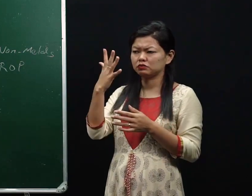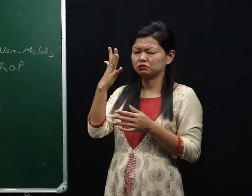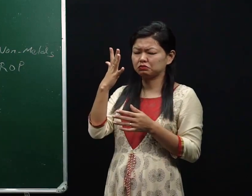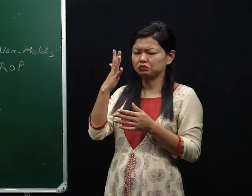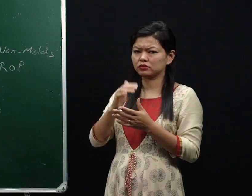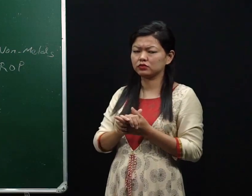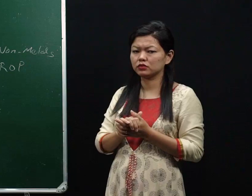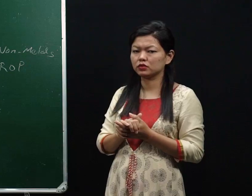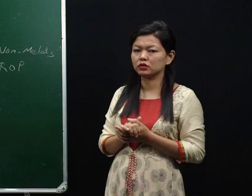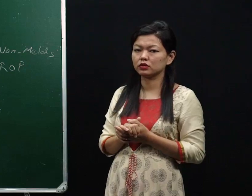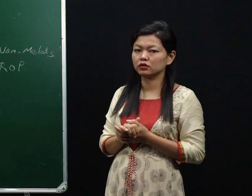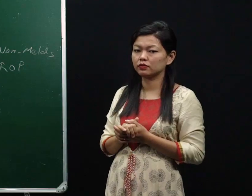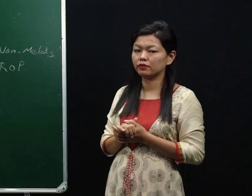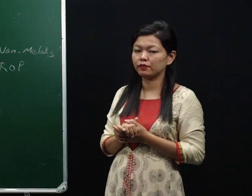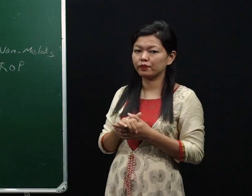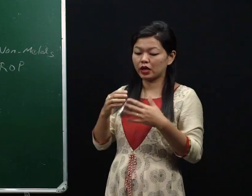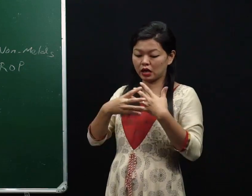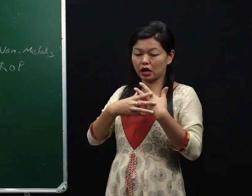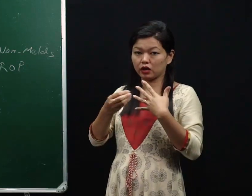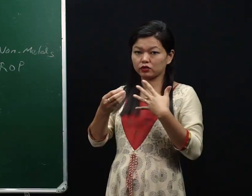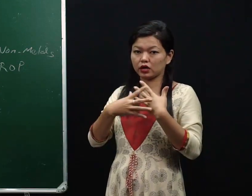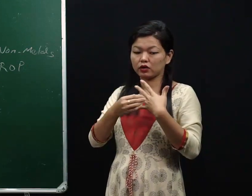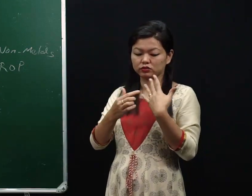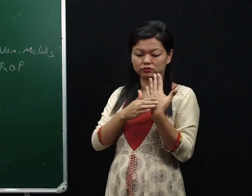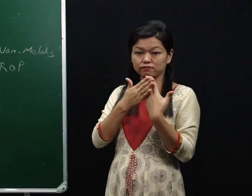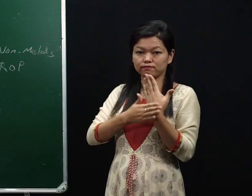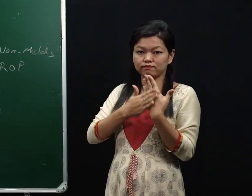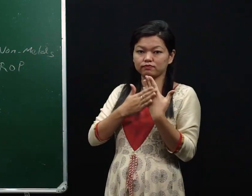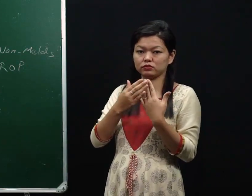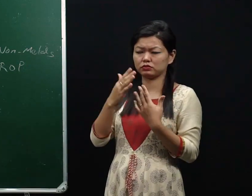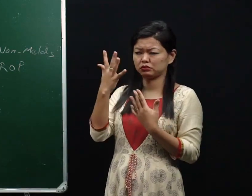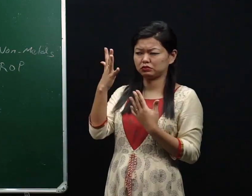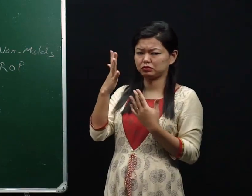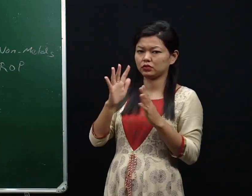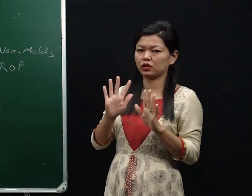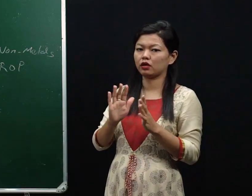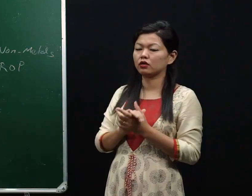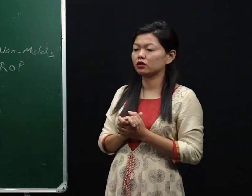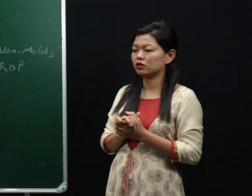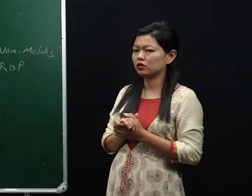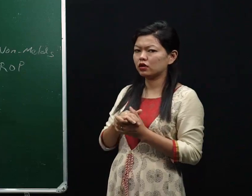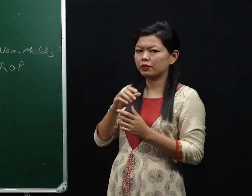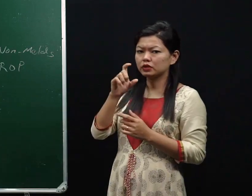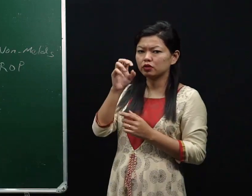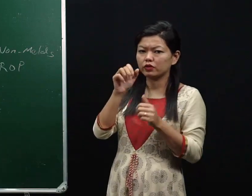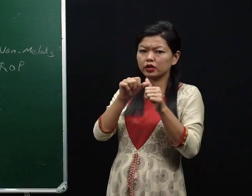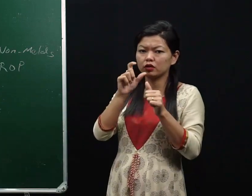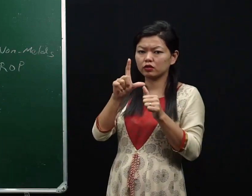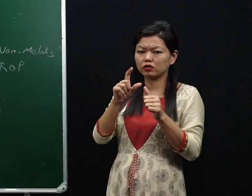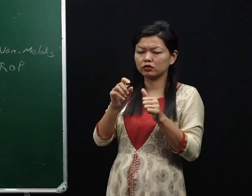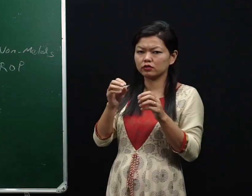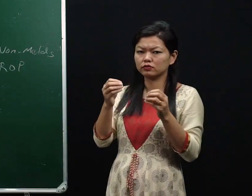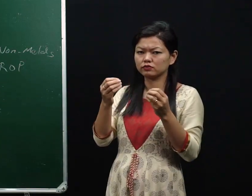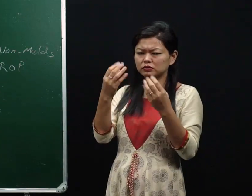are shiny in surface. Clear? And now coal, will it shine? No, right? Coal will not shine. So from